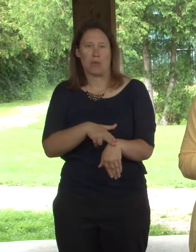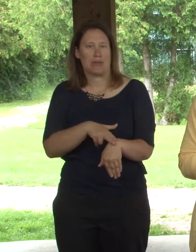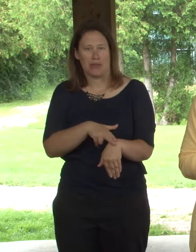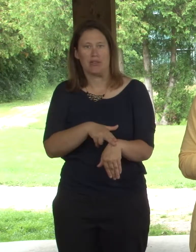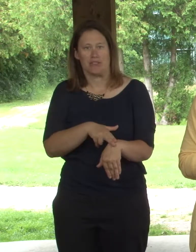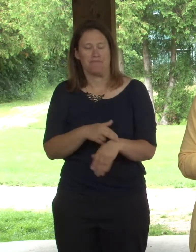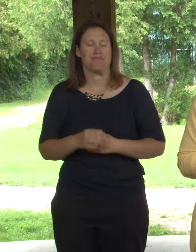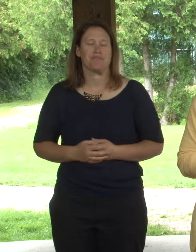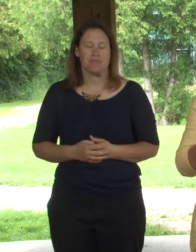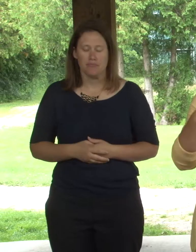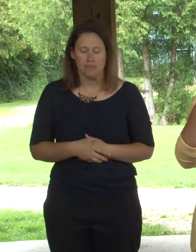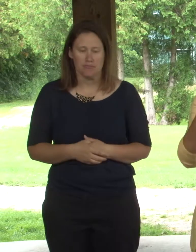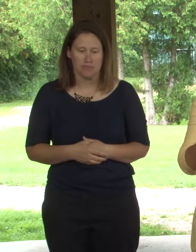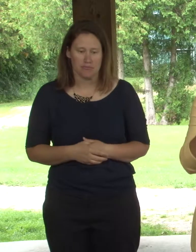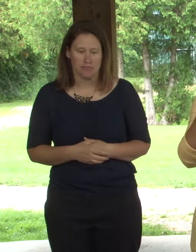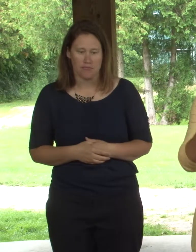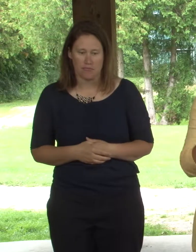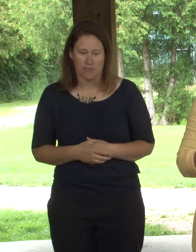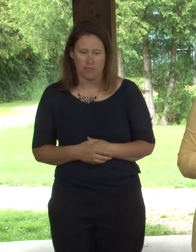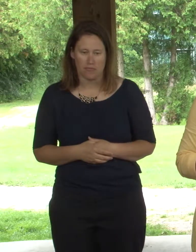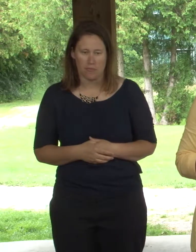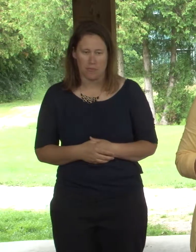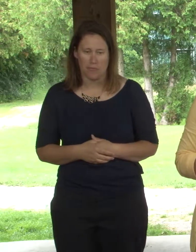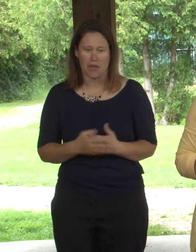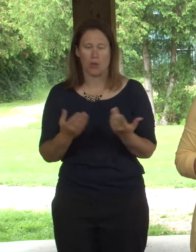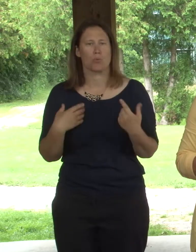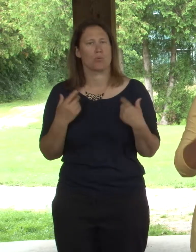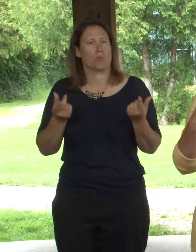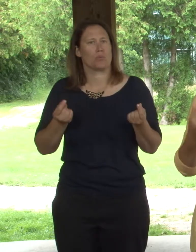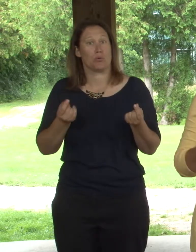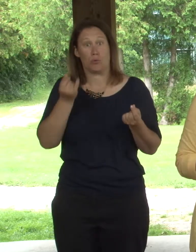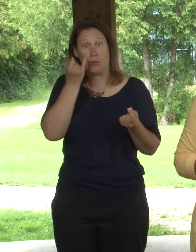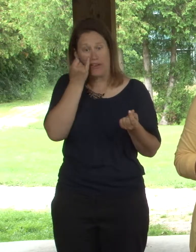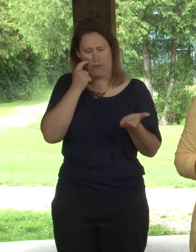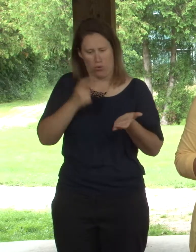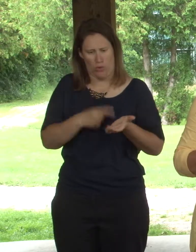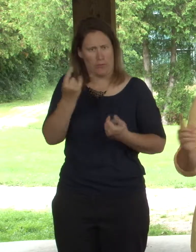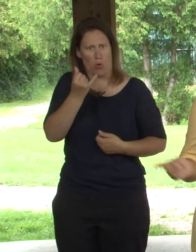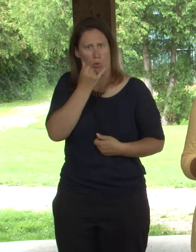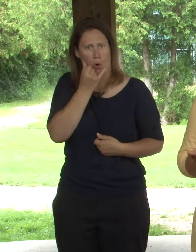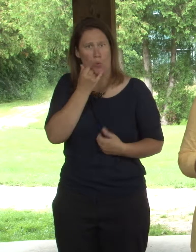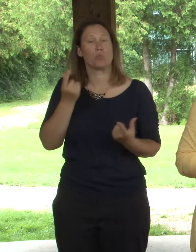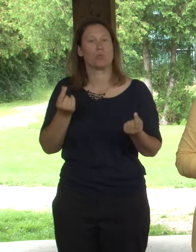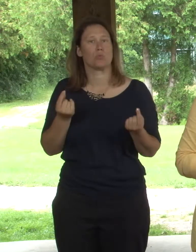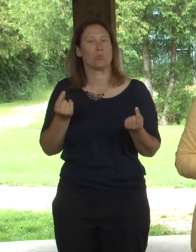about how you progress and what you need to do with these signs and when you need to seek